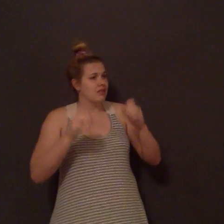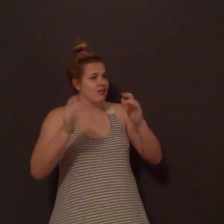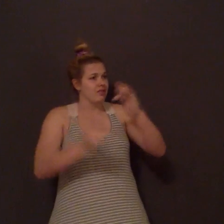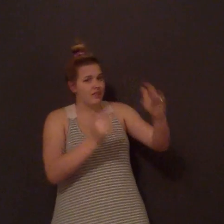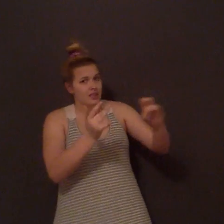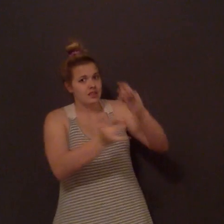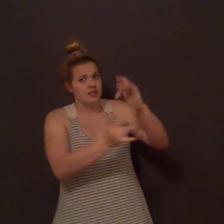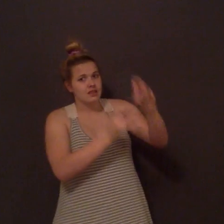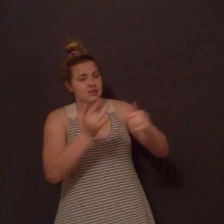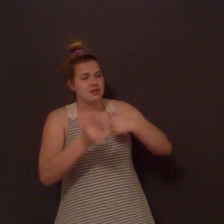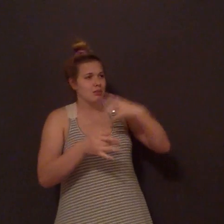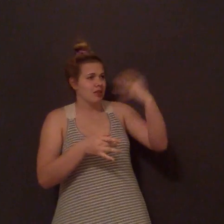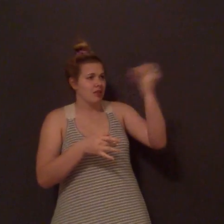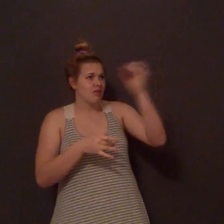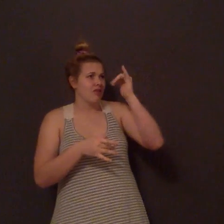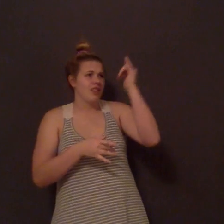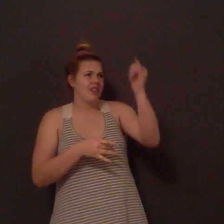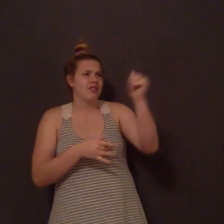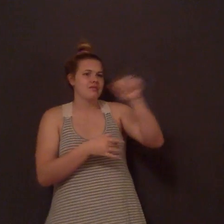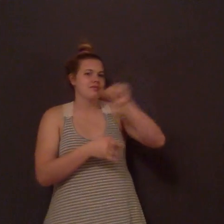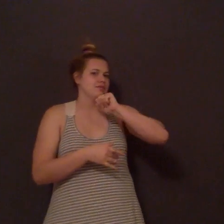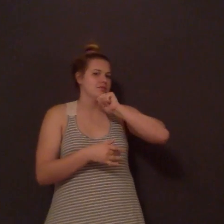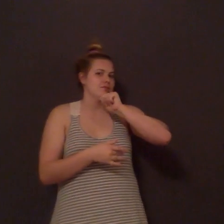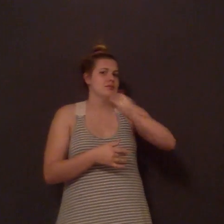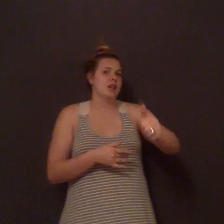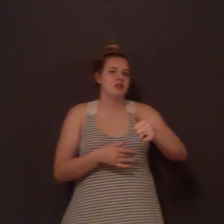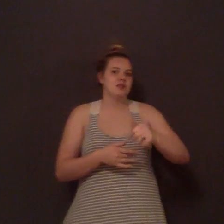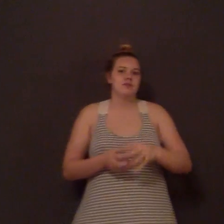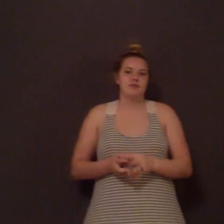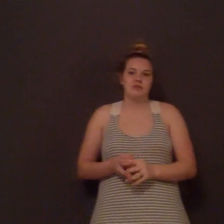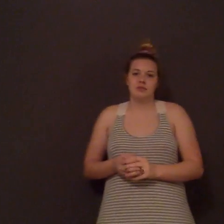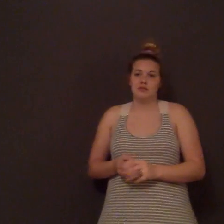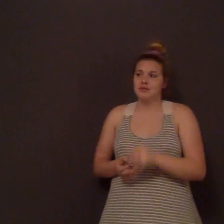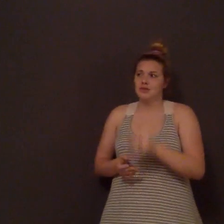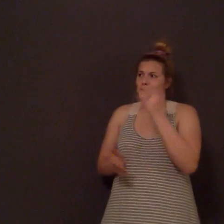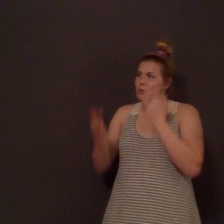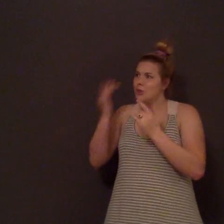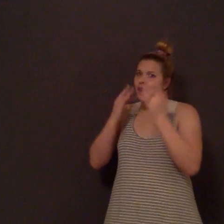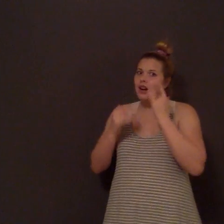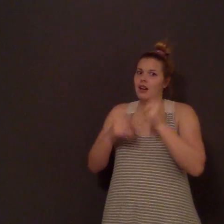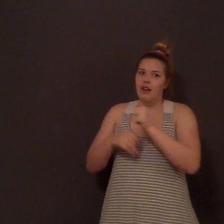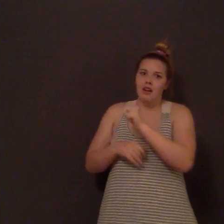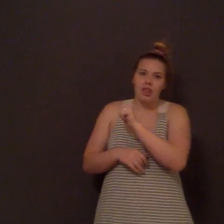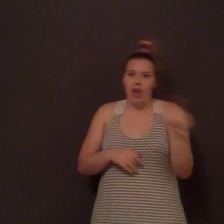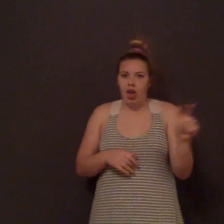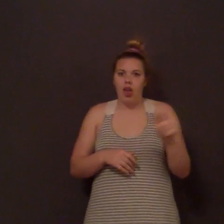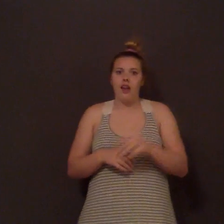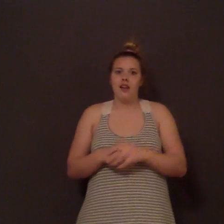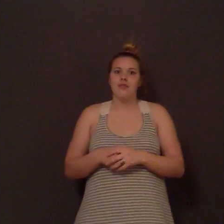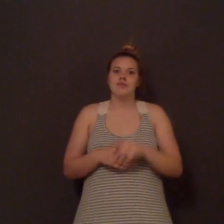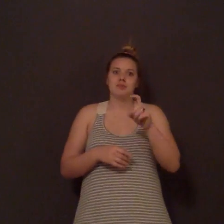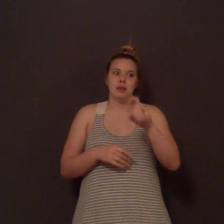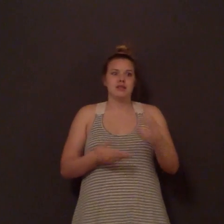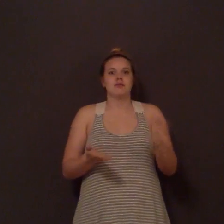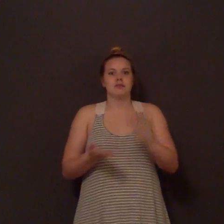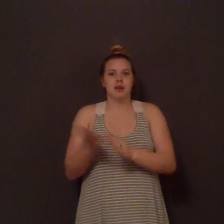going away forever. How's she supposed to get anything packed with you crying over everything she owns? You tell her, Dad. Yeah, don't let him fool you. When